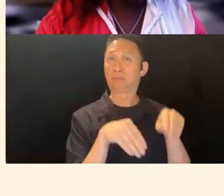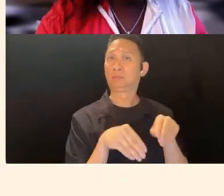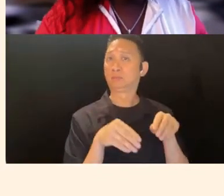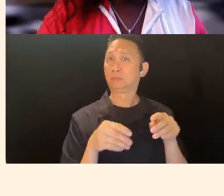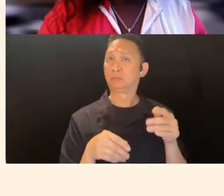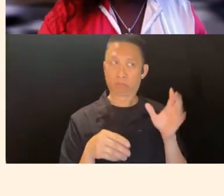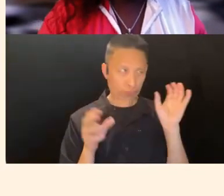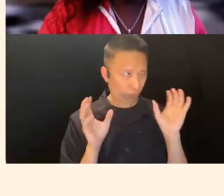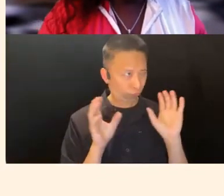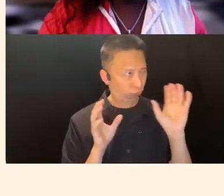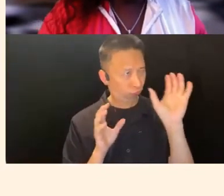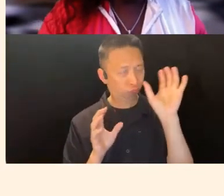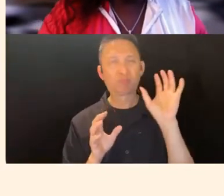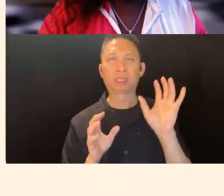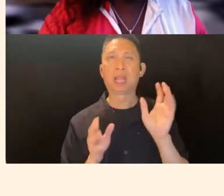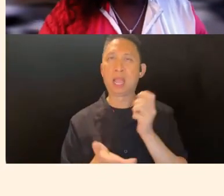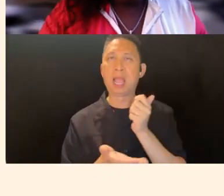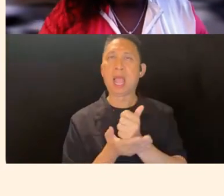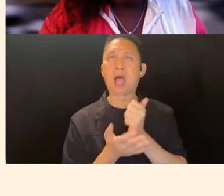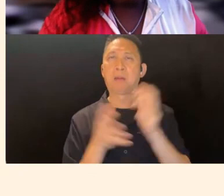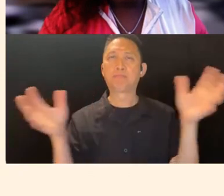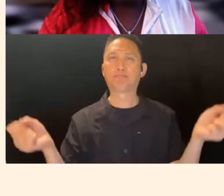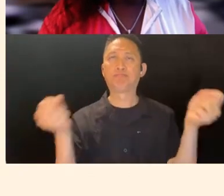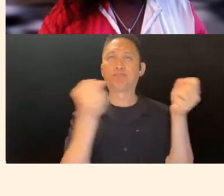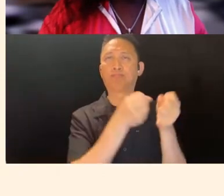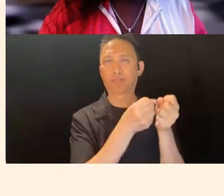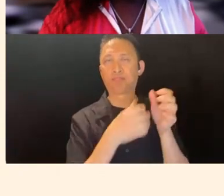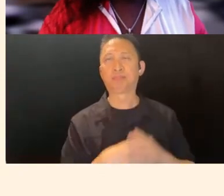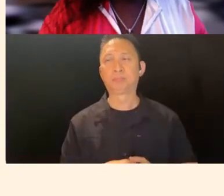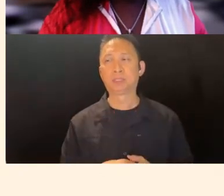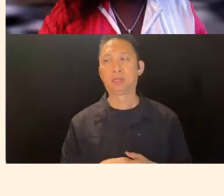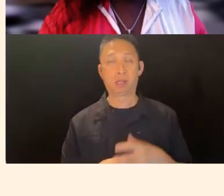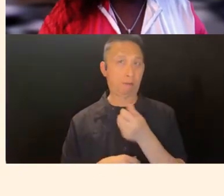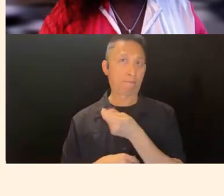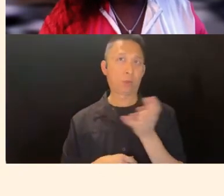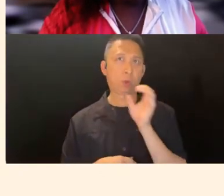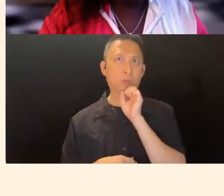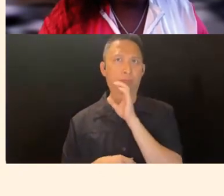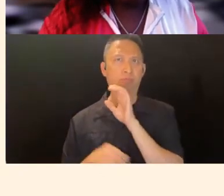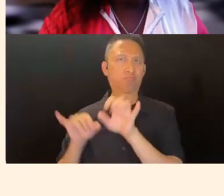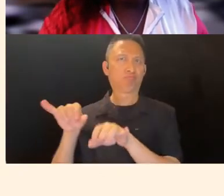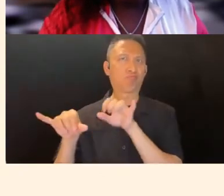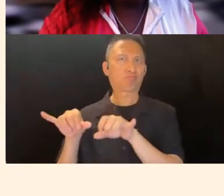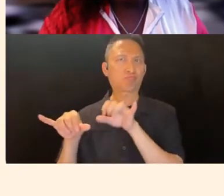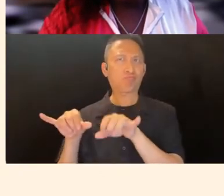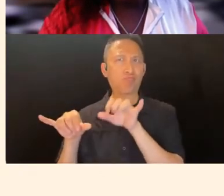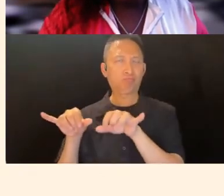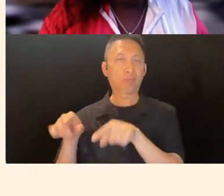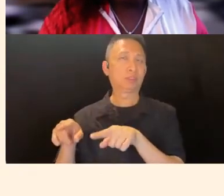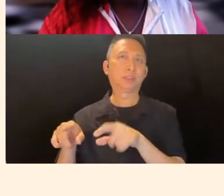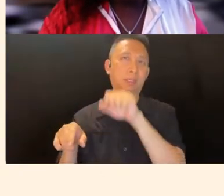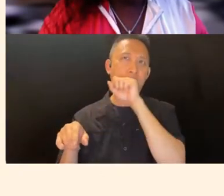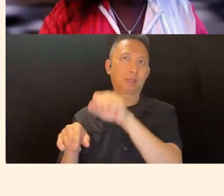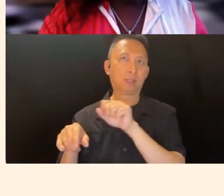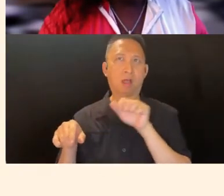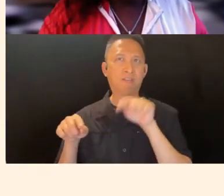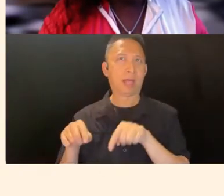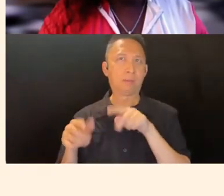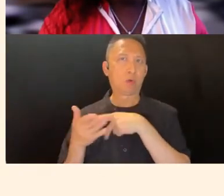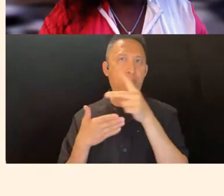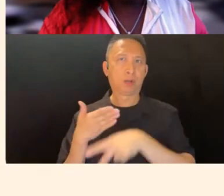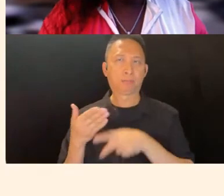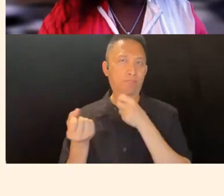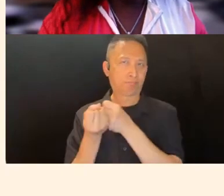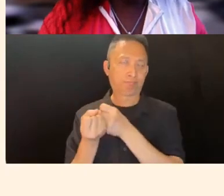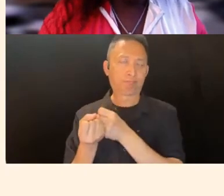project. But we do have some that are still there, and they're definitely loving the program. I mean,